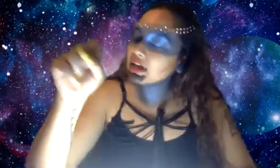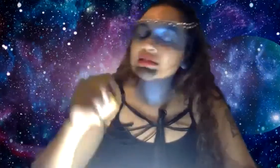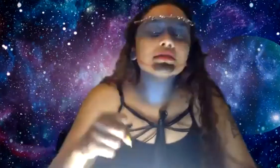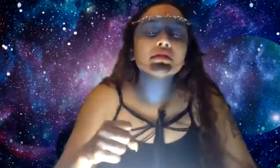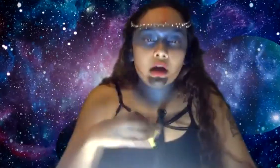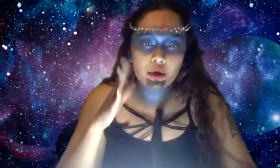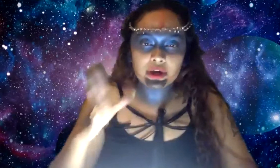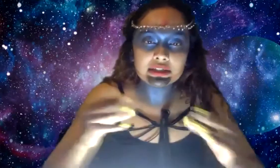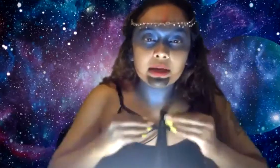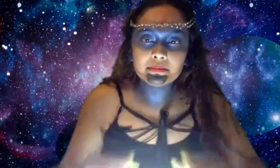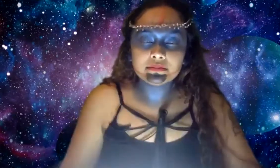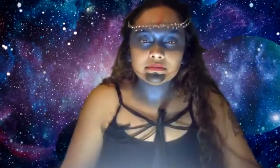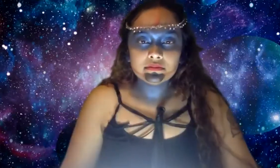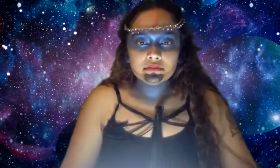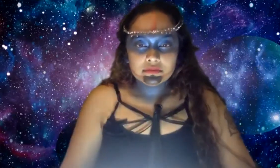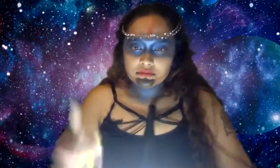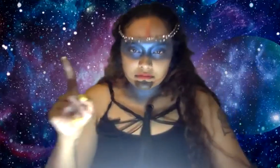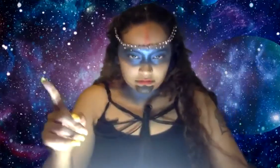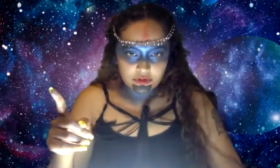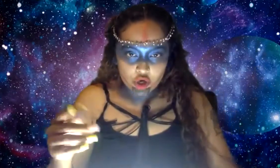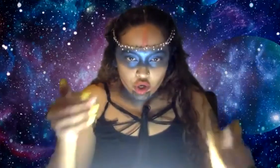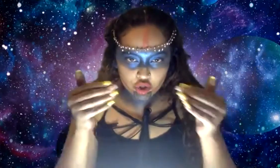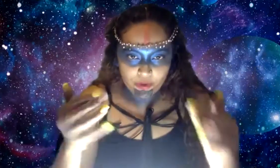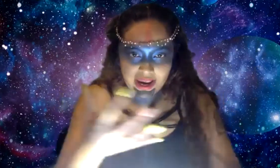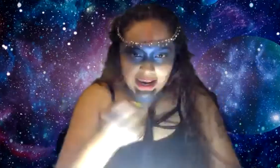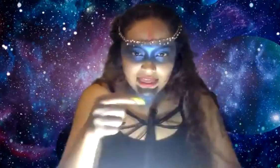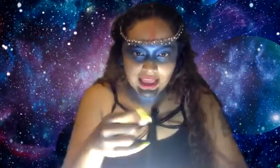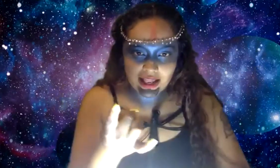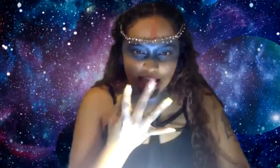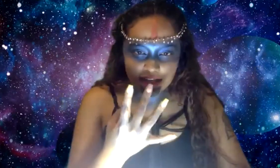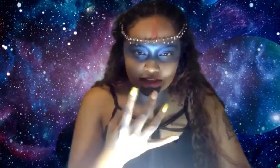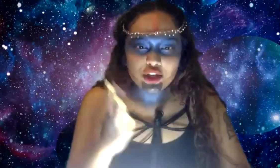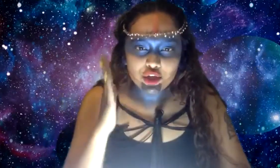And I decided, yes, I would. I will accept this challenge.